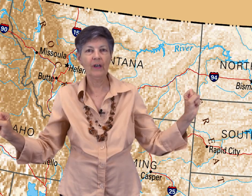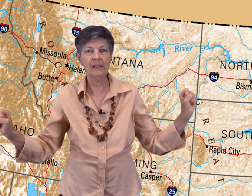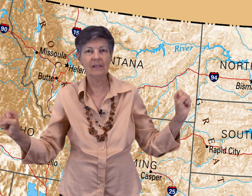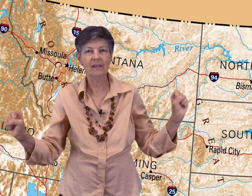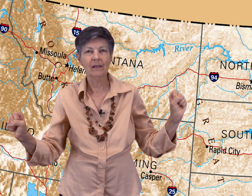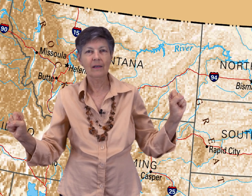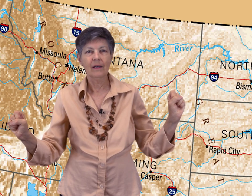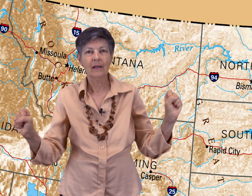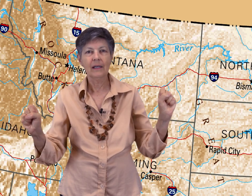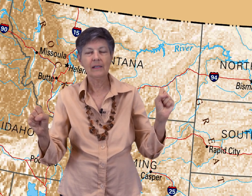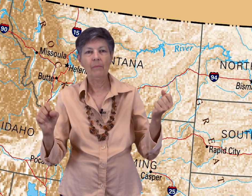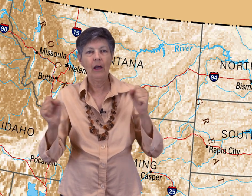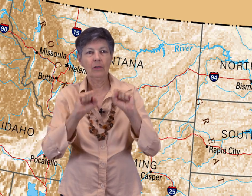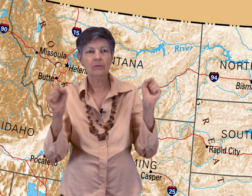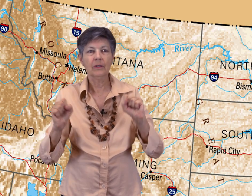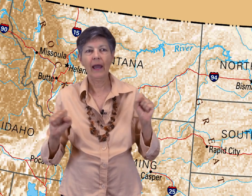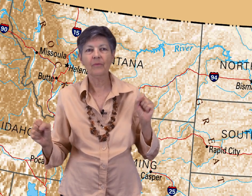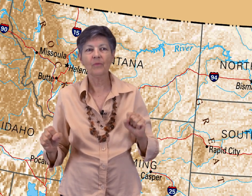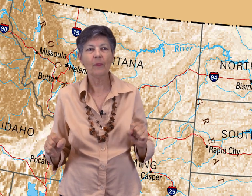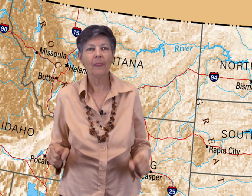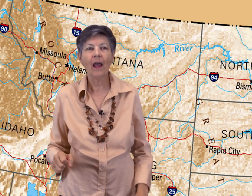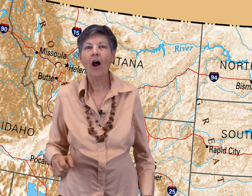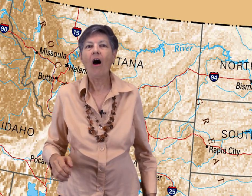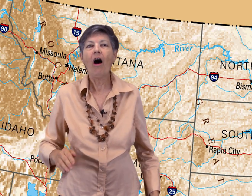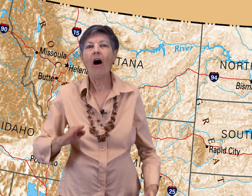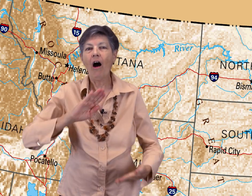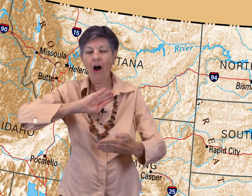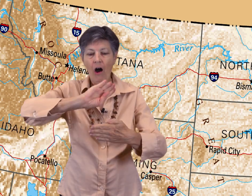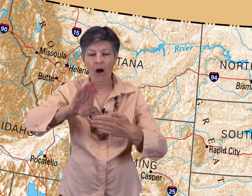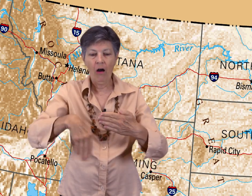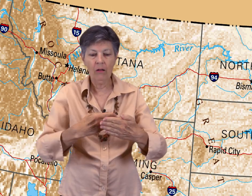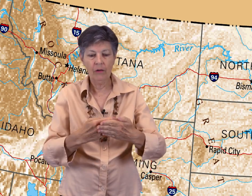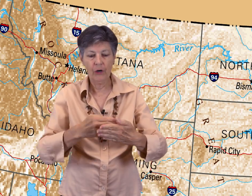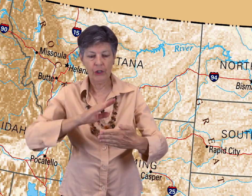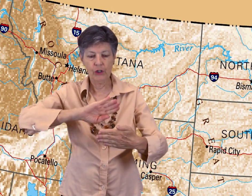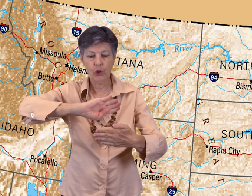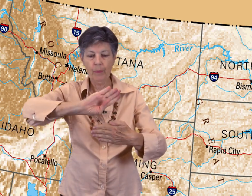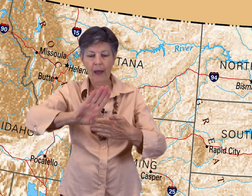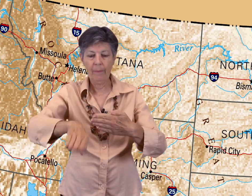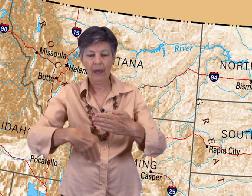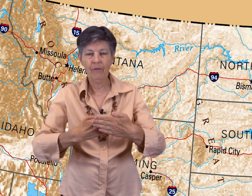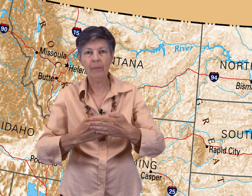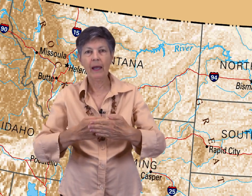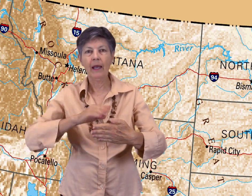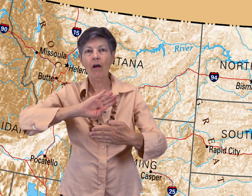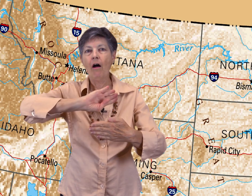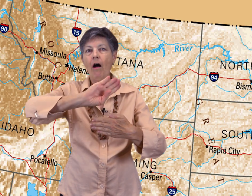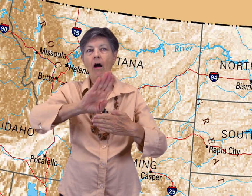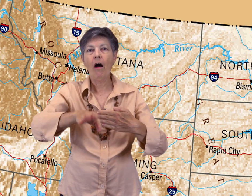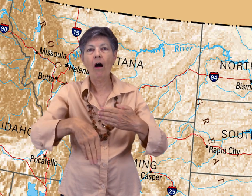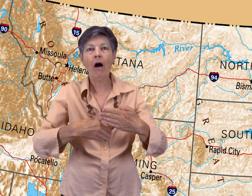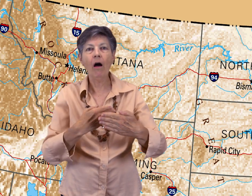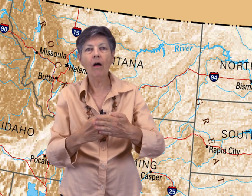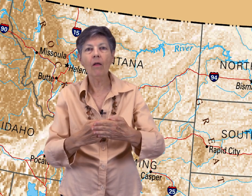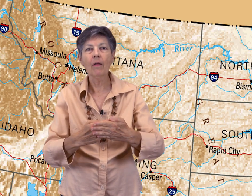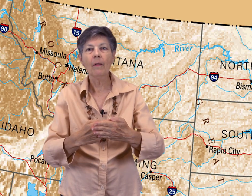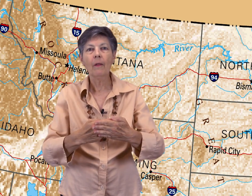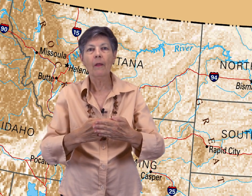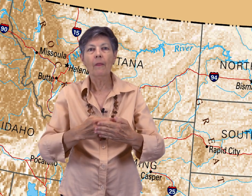fists. Doesn't matter. Okay. All, you're going to scoop up everybody. All